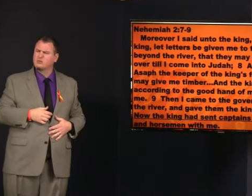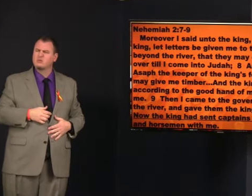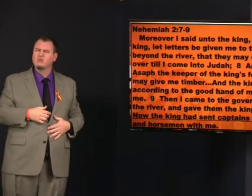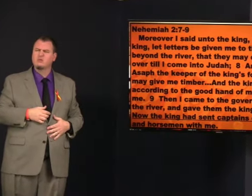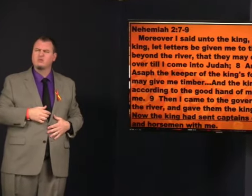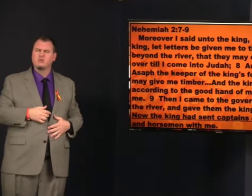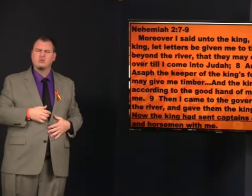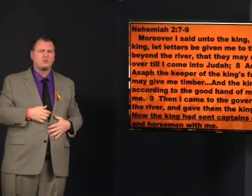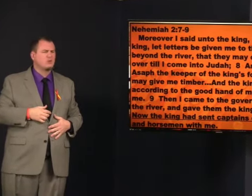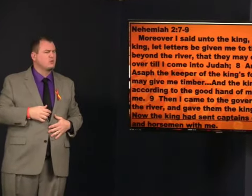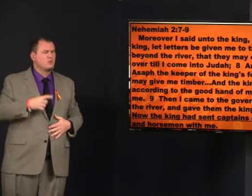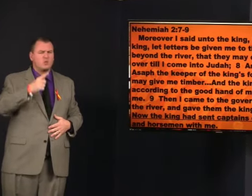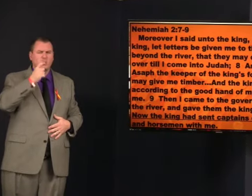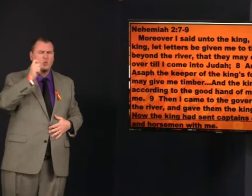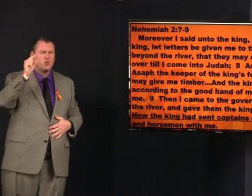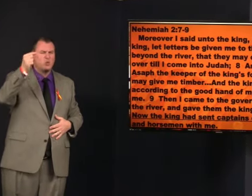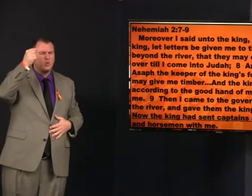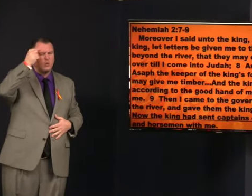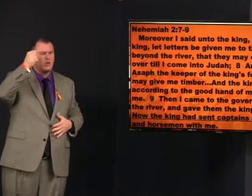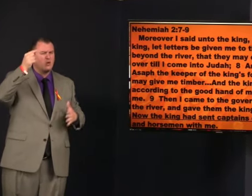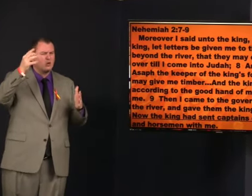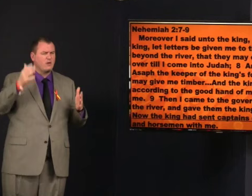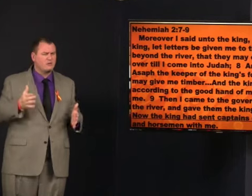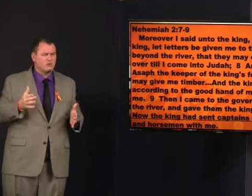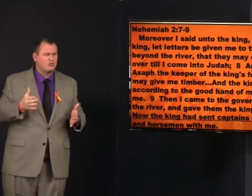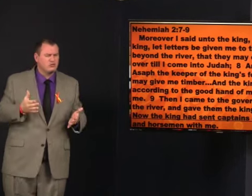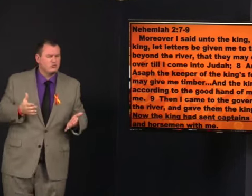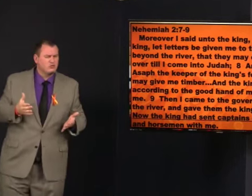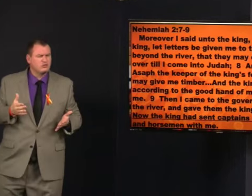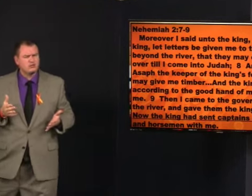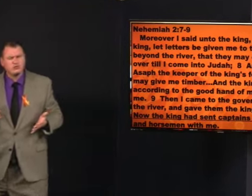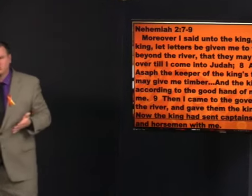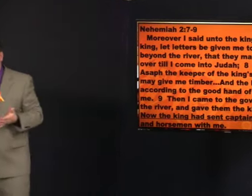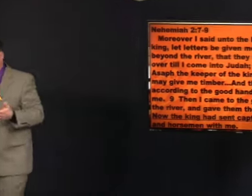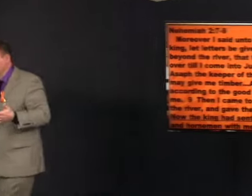What is that? Who's the governor?